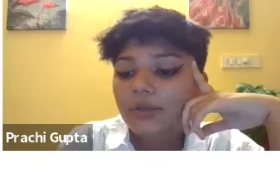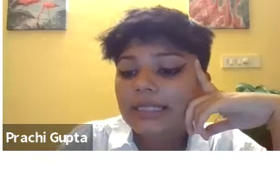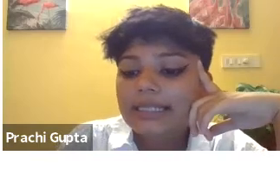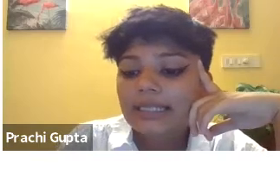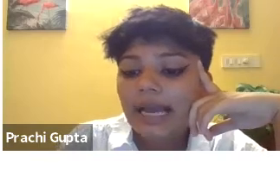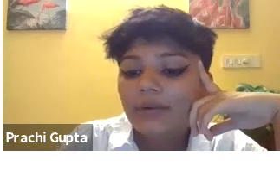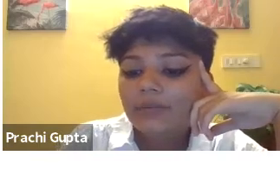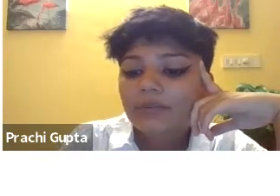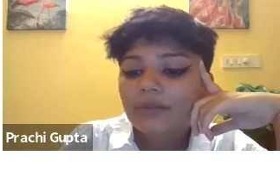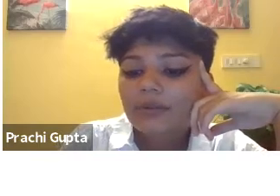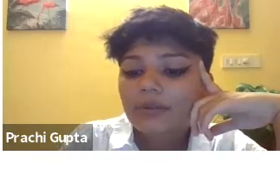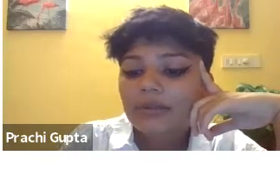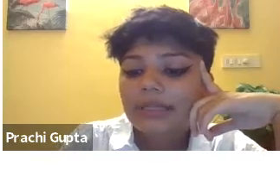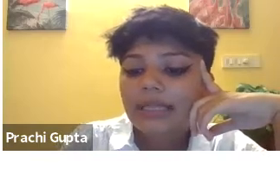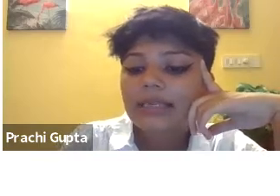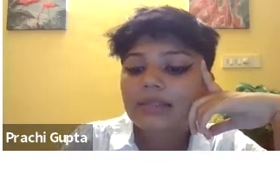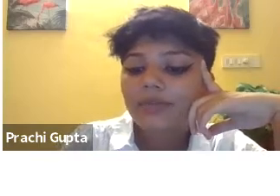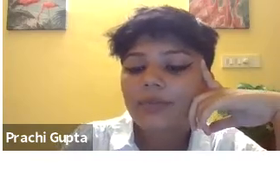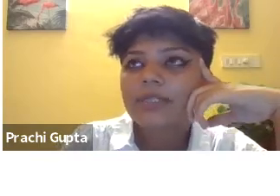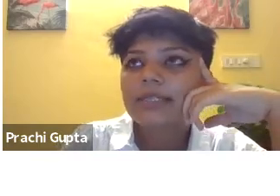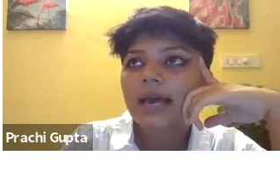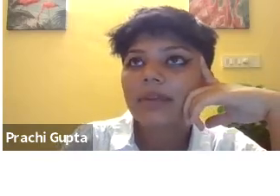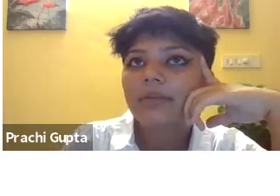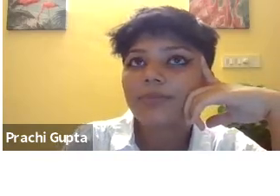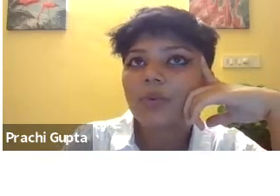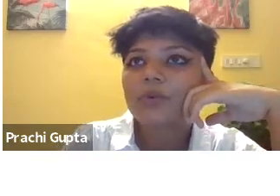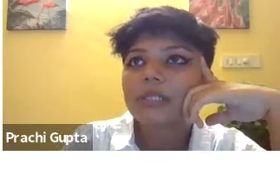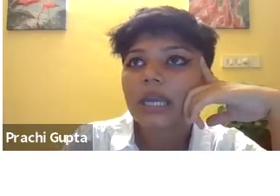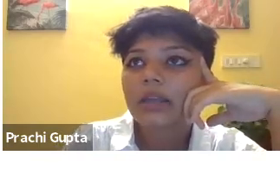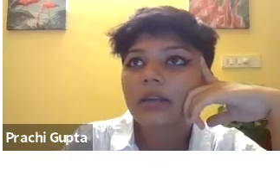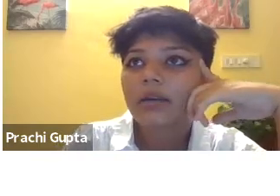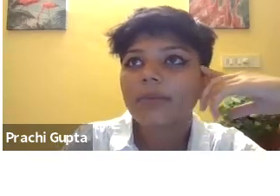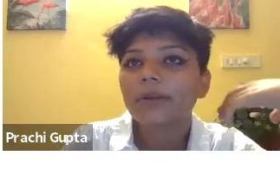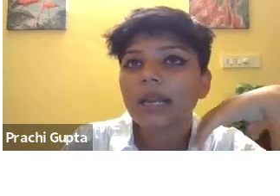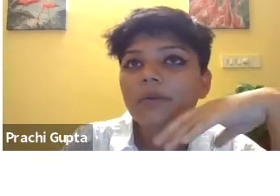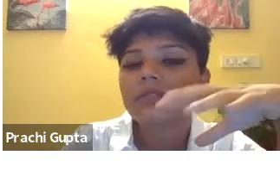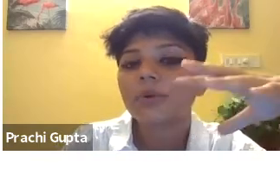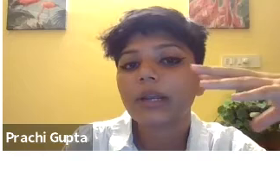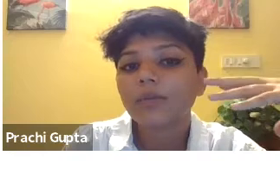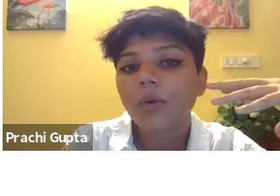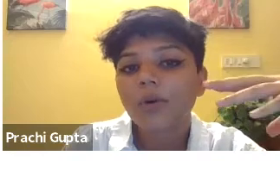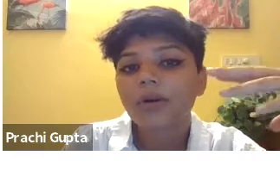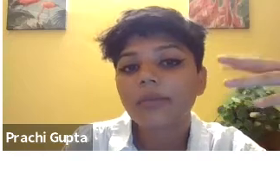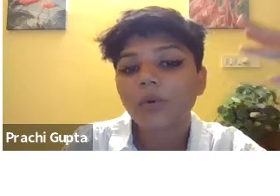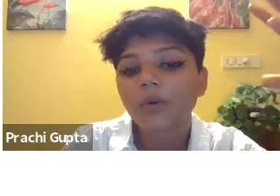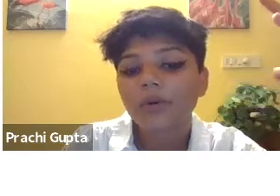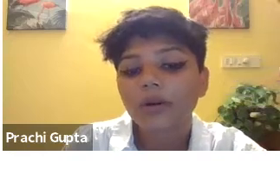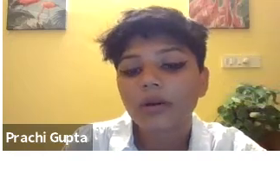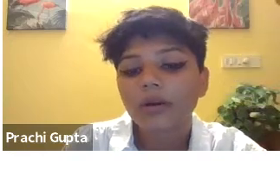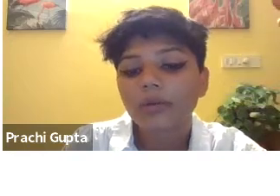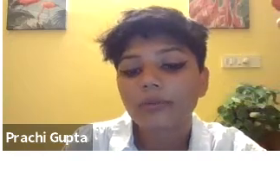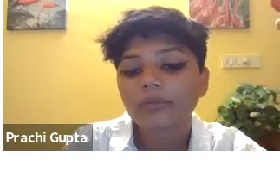And so, yeah, these are the kind of things from just having portraits taken. People are now exploring more and